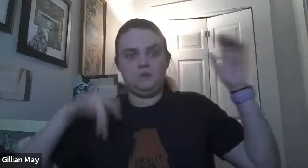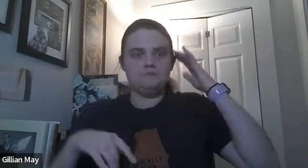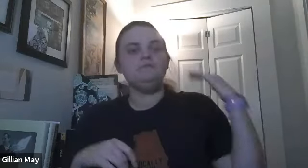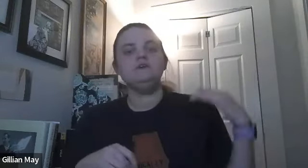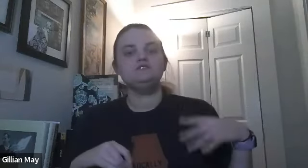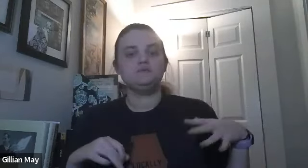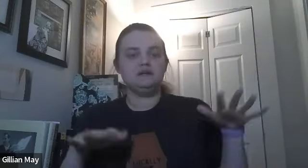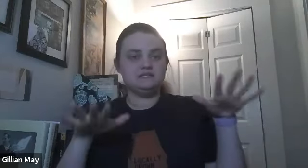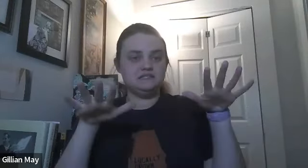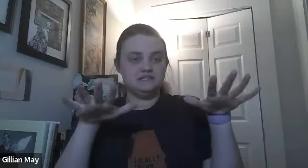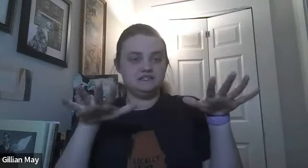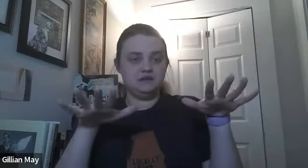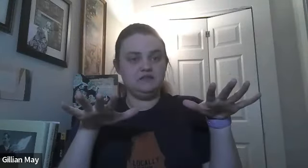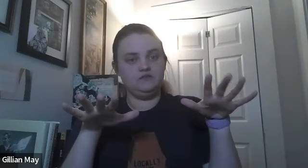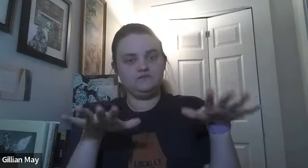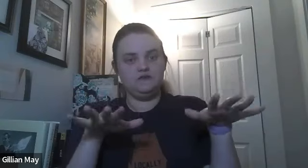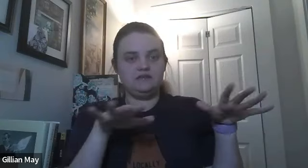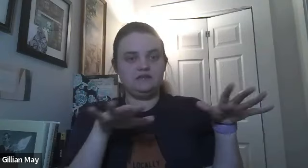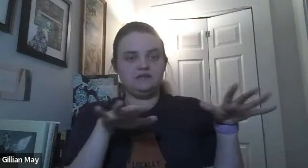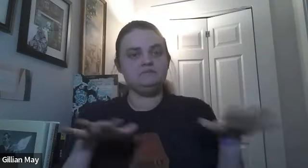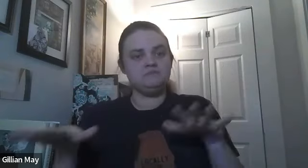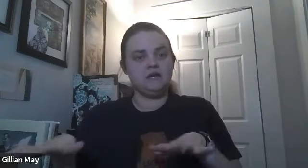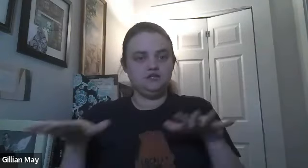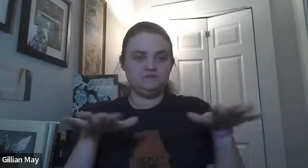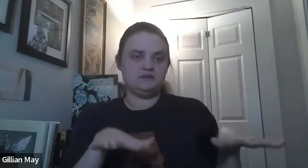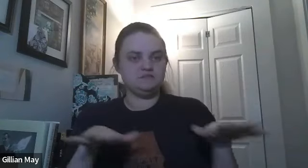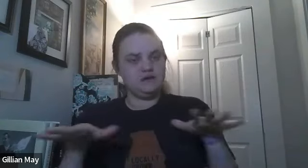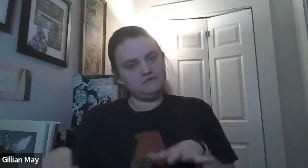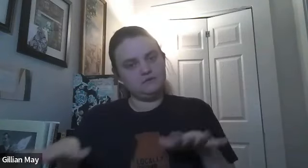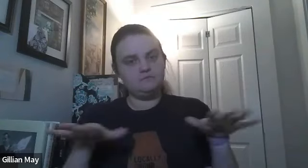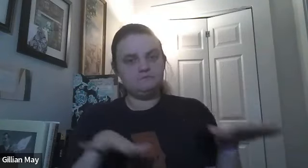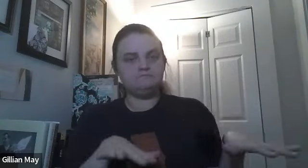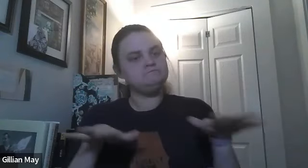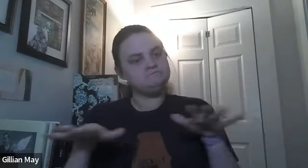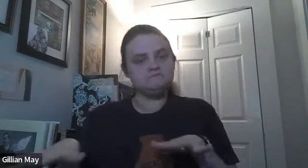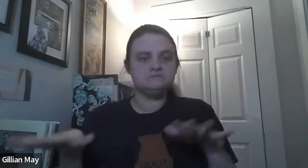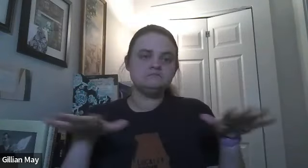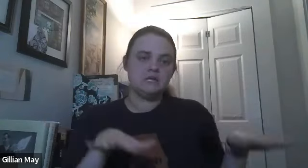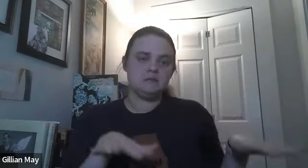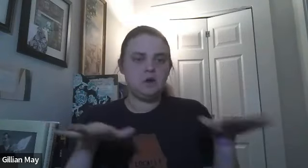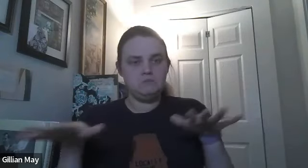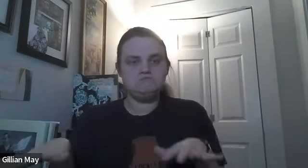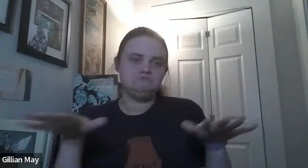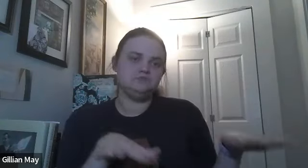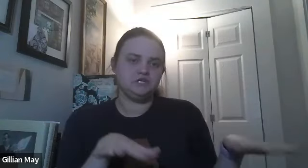wild. So what it is it's again those five hand shape, and you just bounce them back and forth. I'm calm, I'm chill.